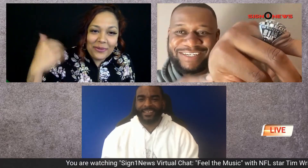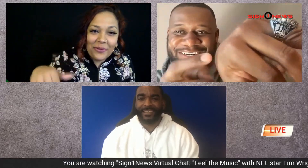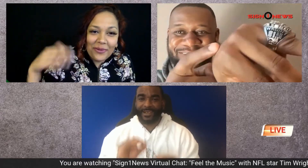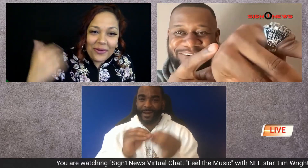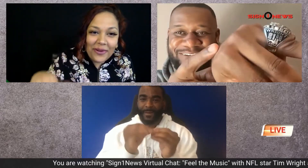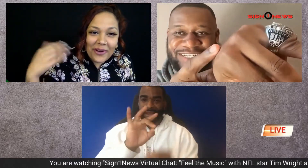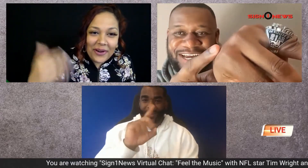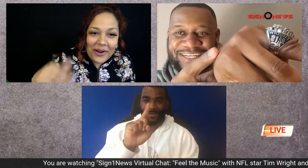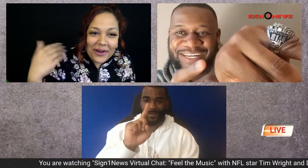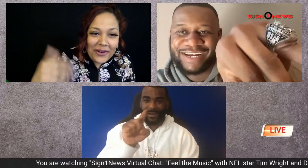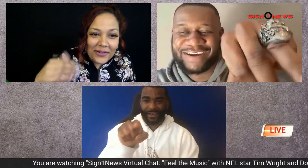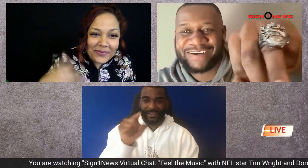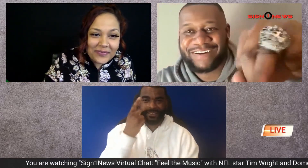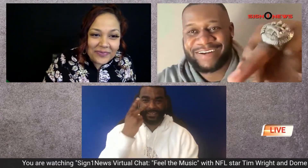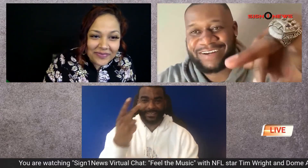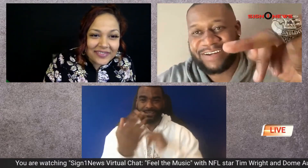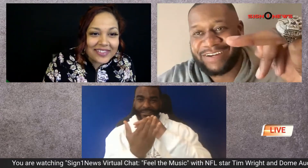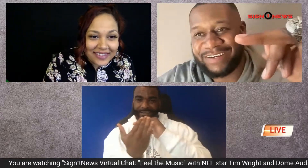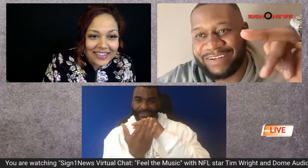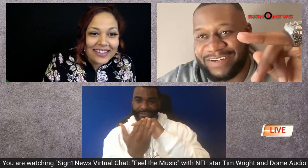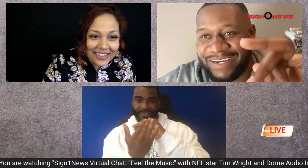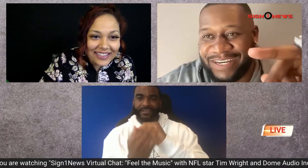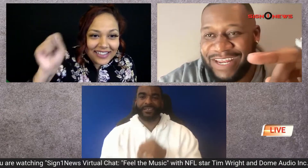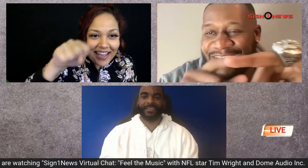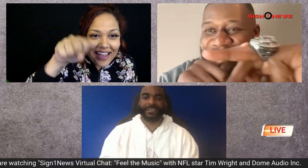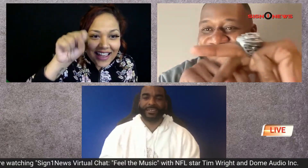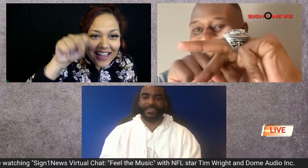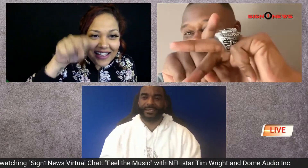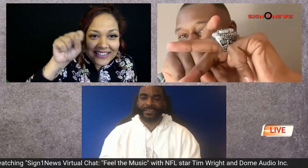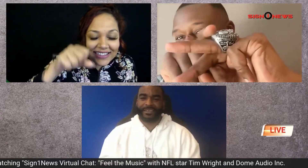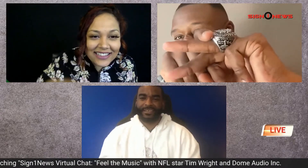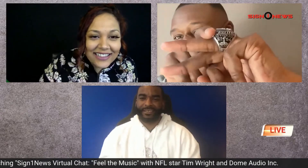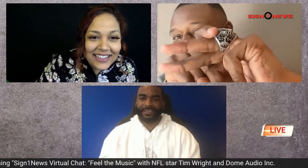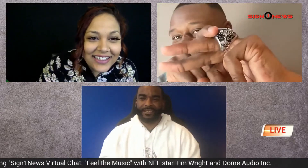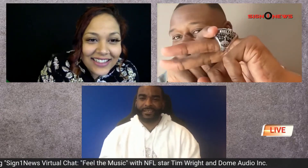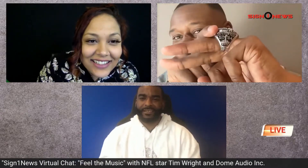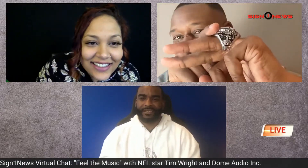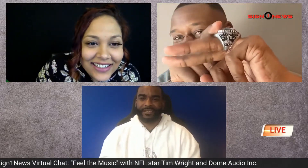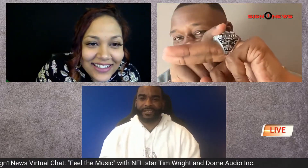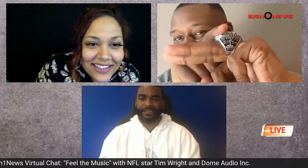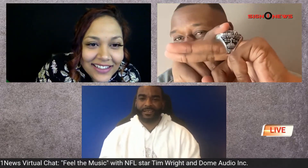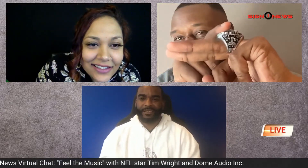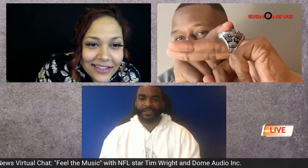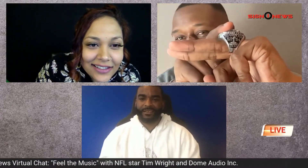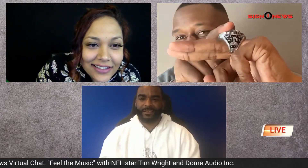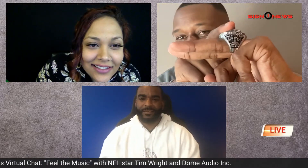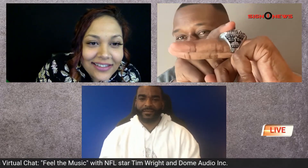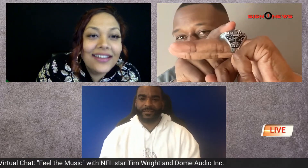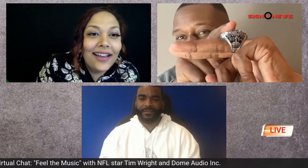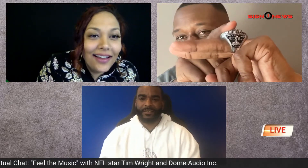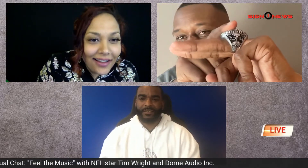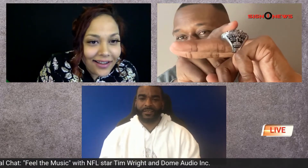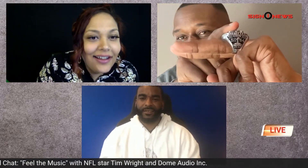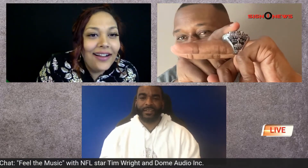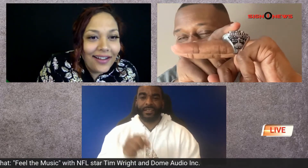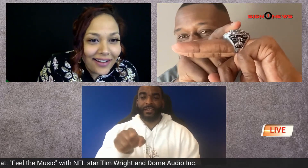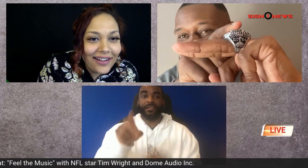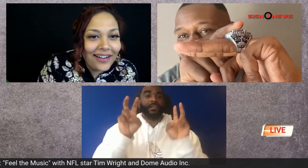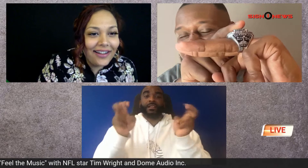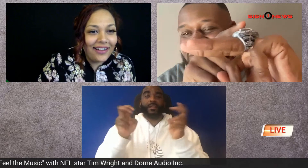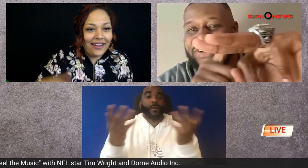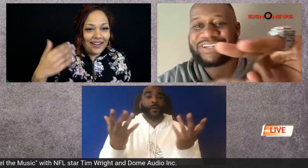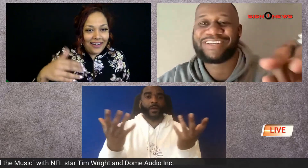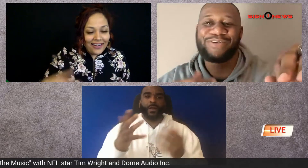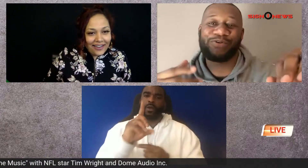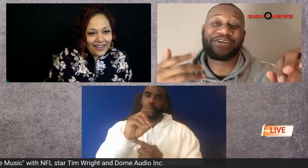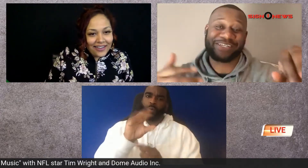81 on the side there. Wow. And then you got this side here. Do your job. That was